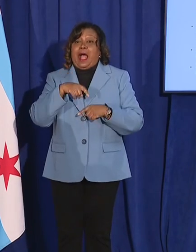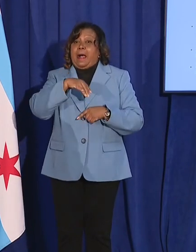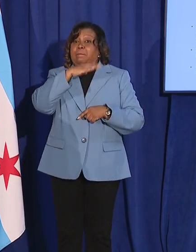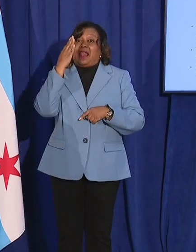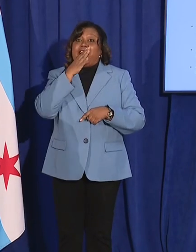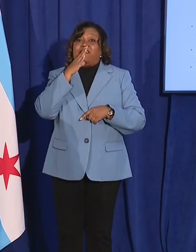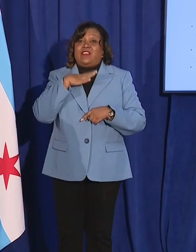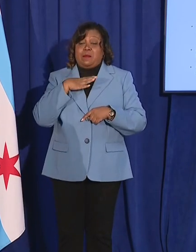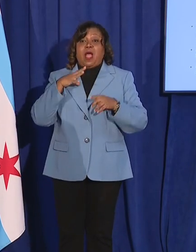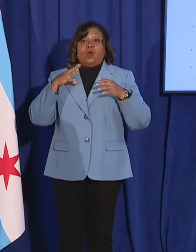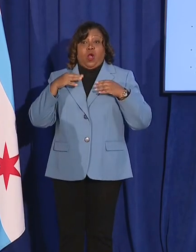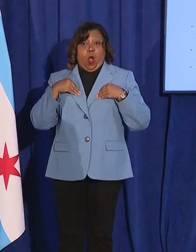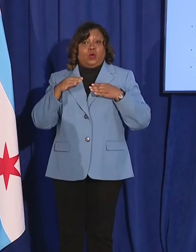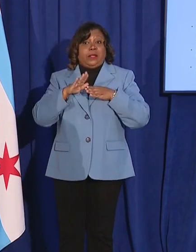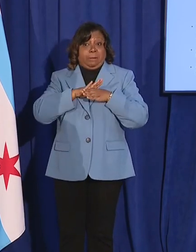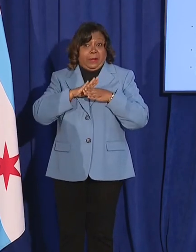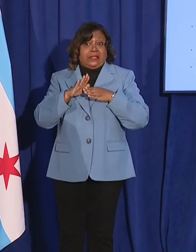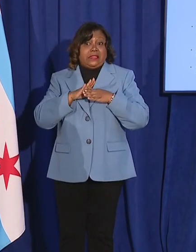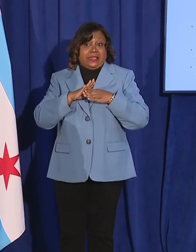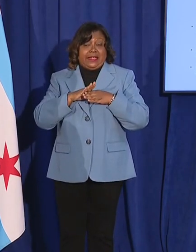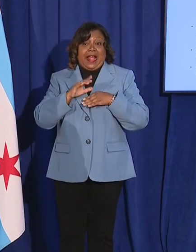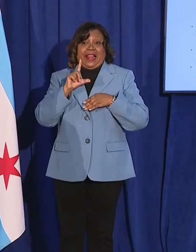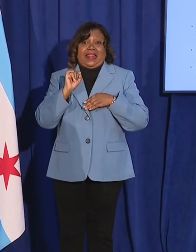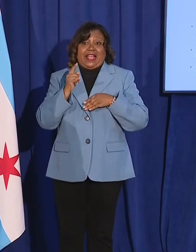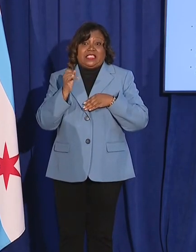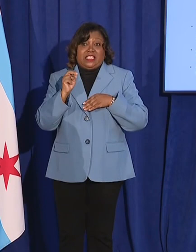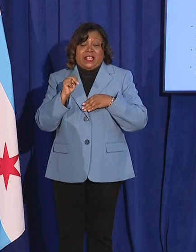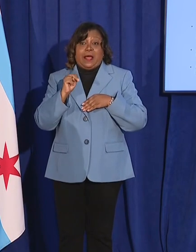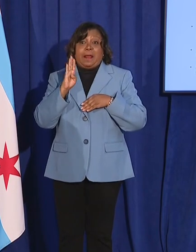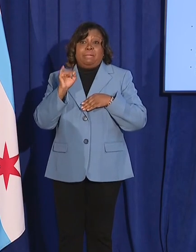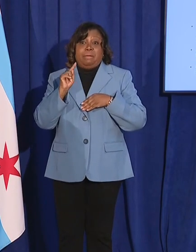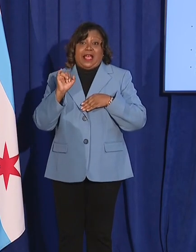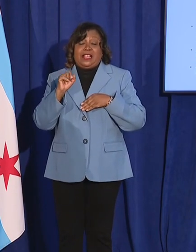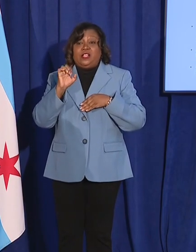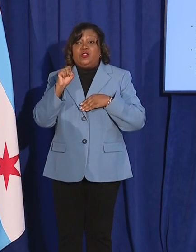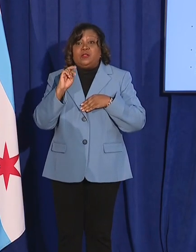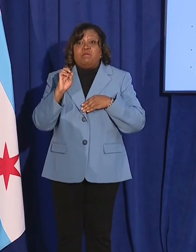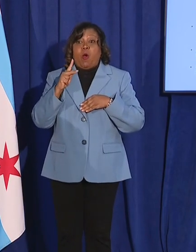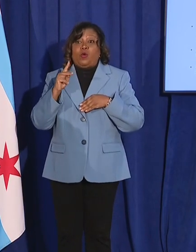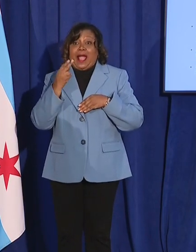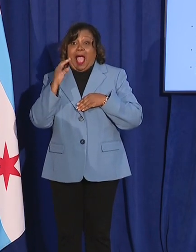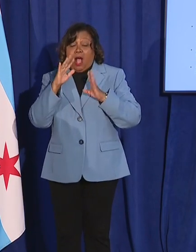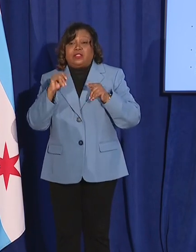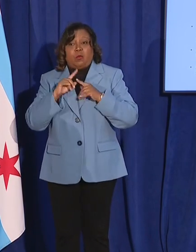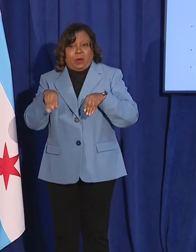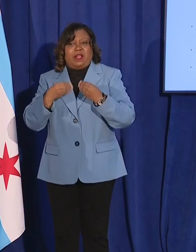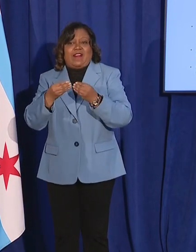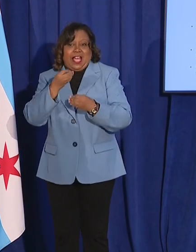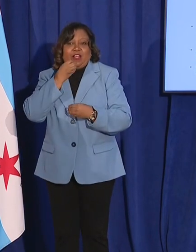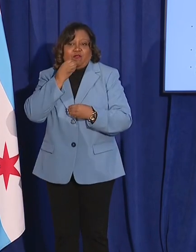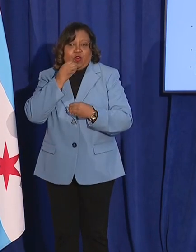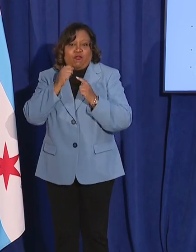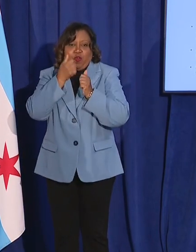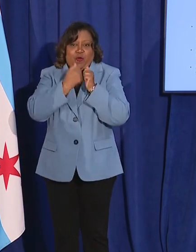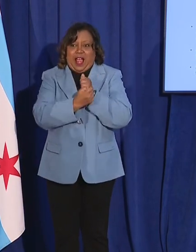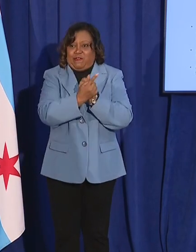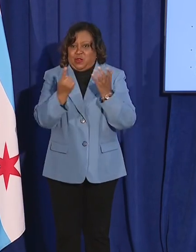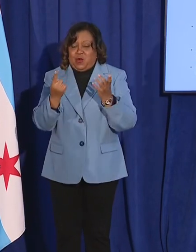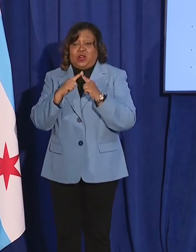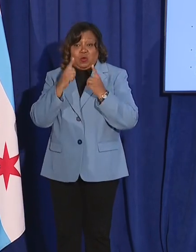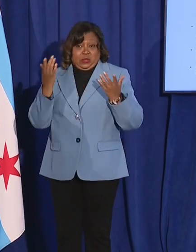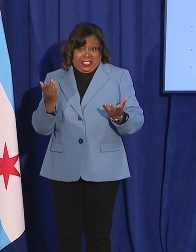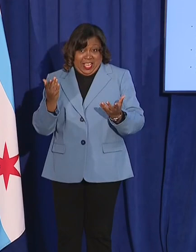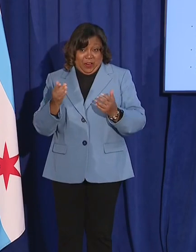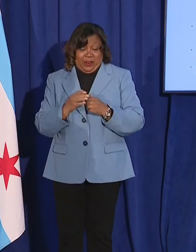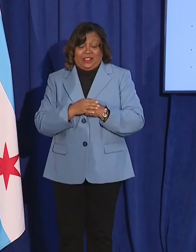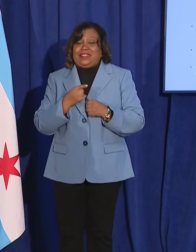black female-owned business, Lexington Betty Smokehouse, and we're going to be providing food for everyone who's